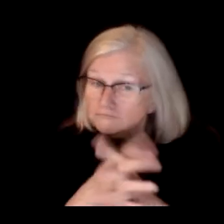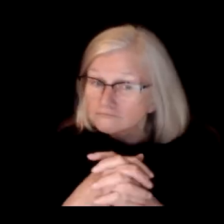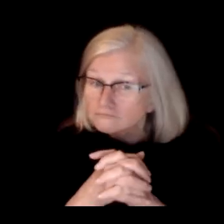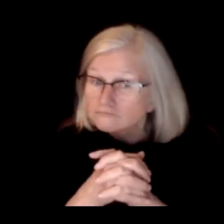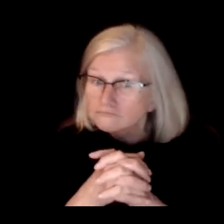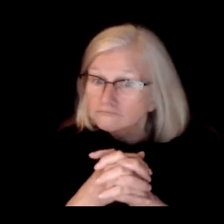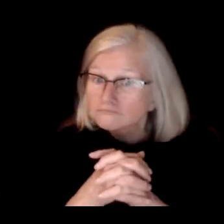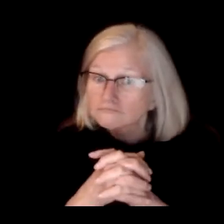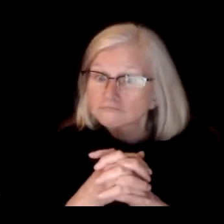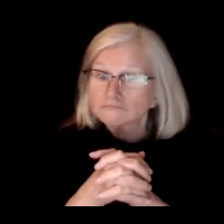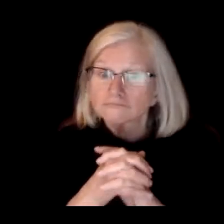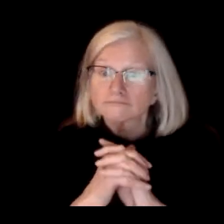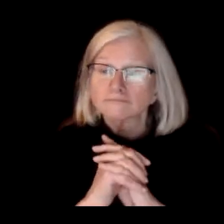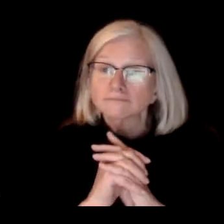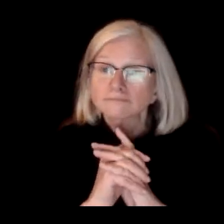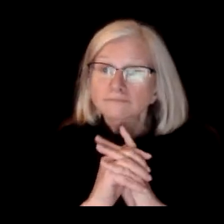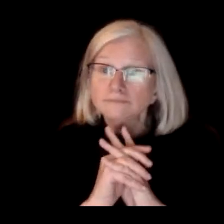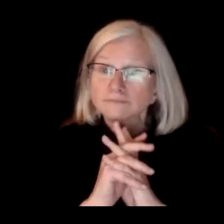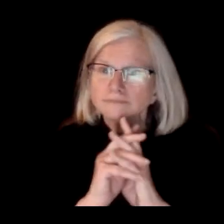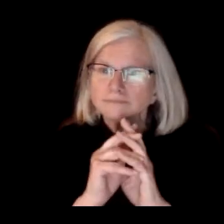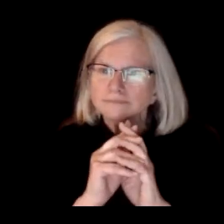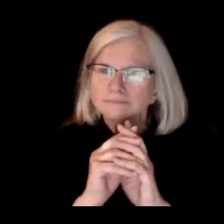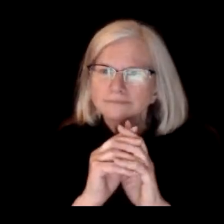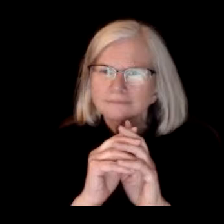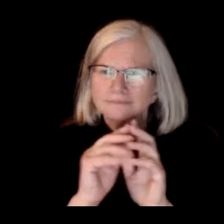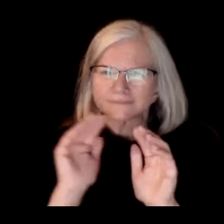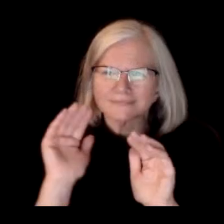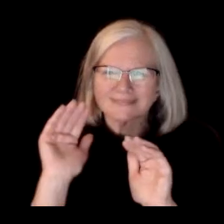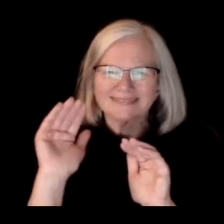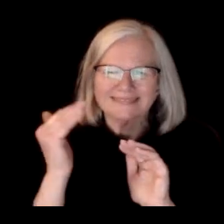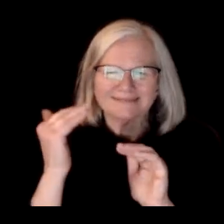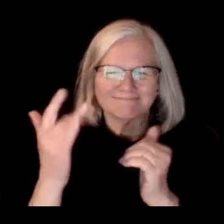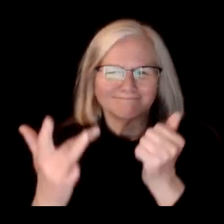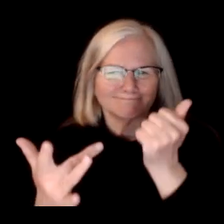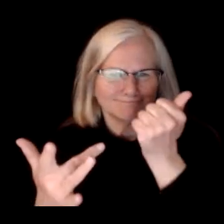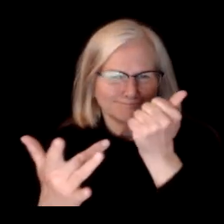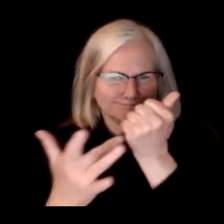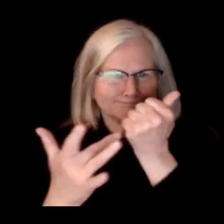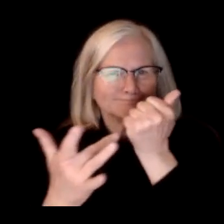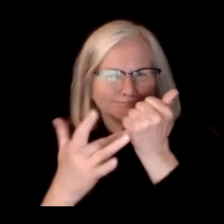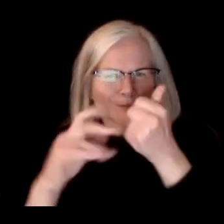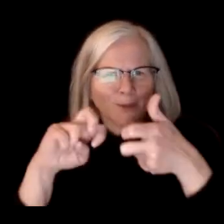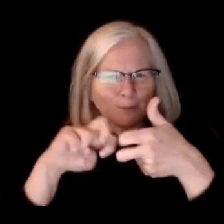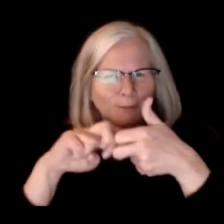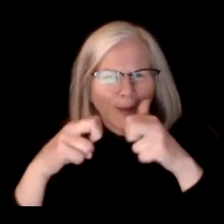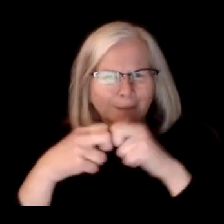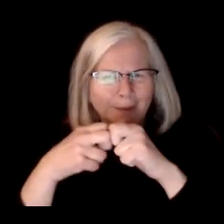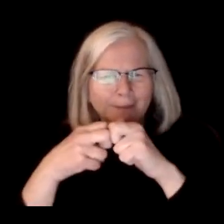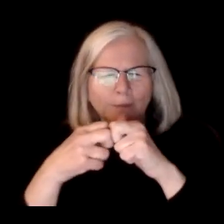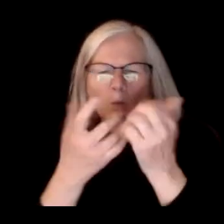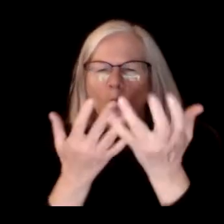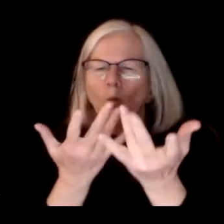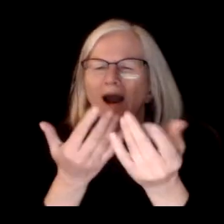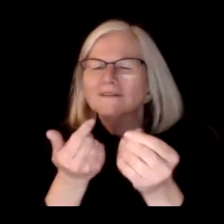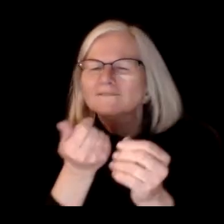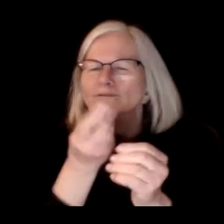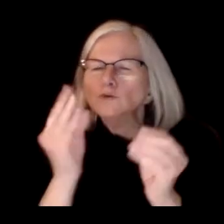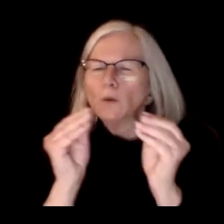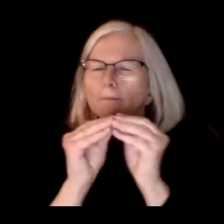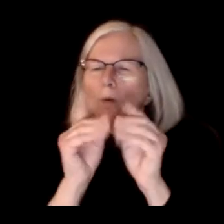Yeah, I wonder if we might be having a technical glitch, but we'll just wait another moment, operator, if we could, to see if any questions do come into the